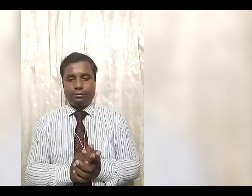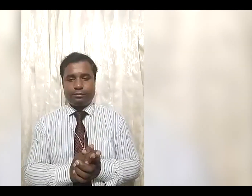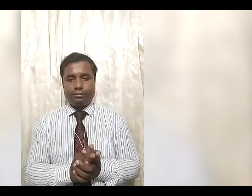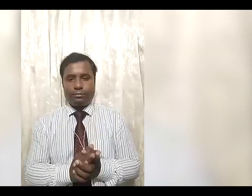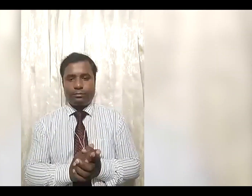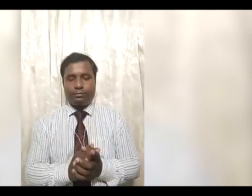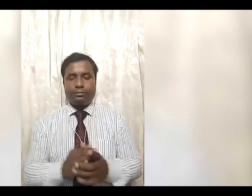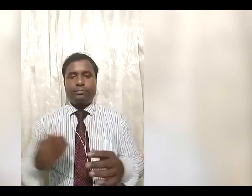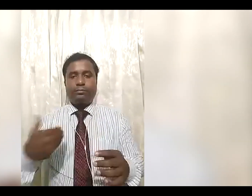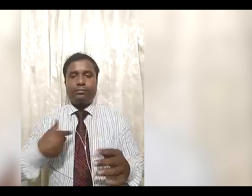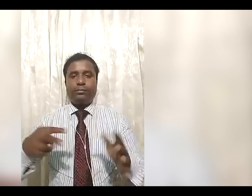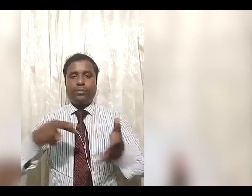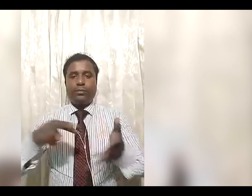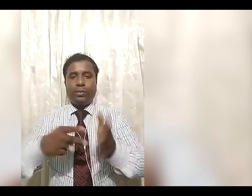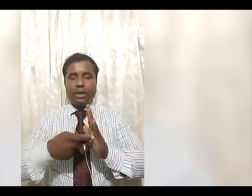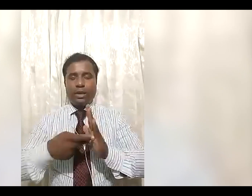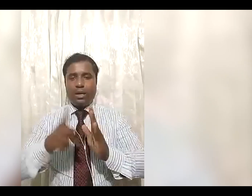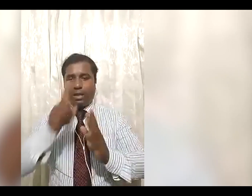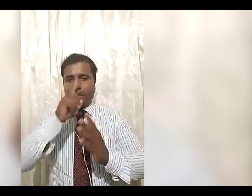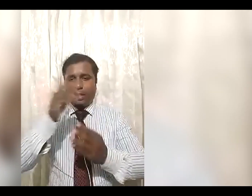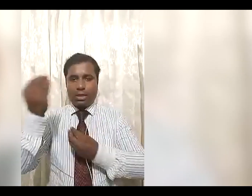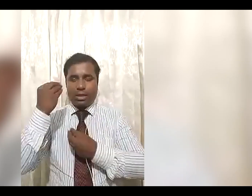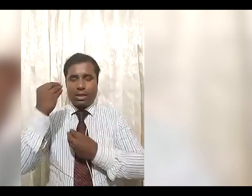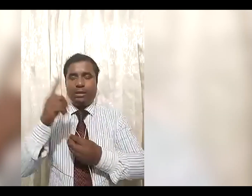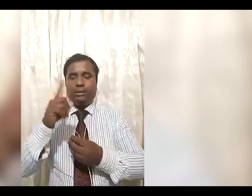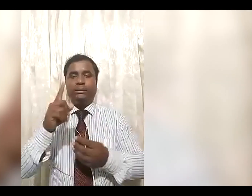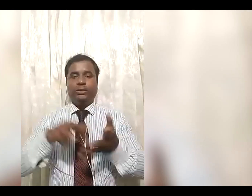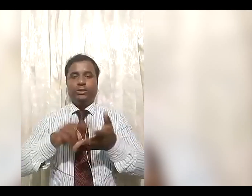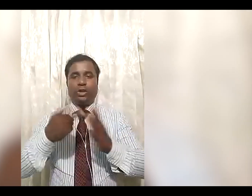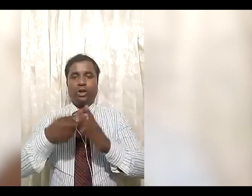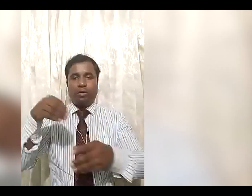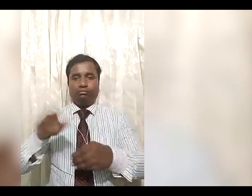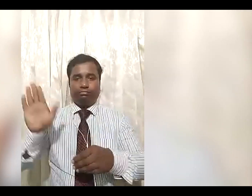our political parties and all the election stakeholder